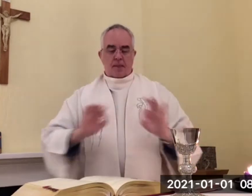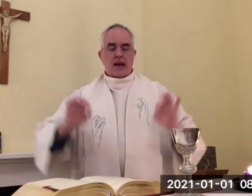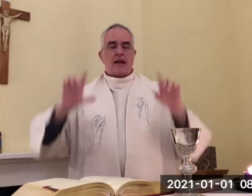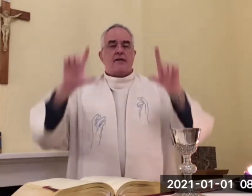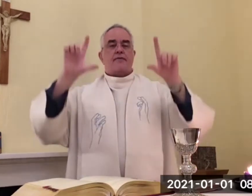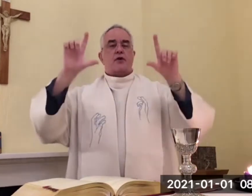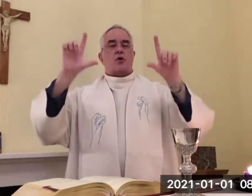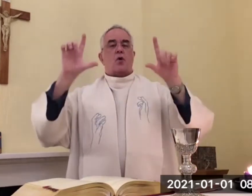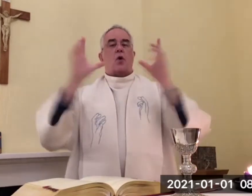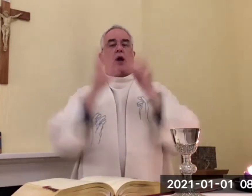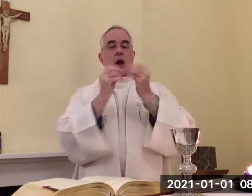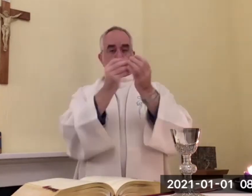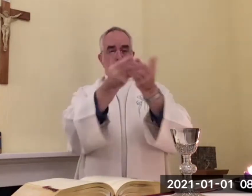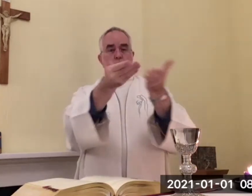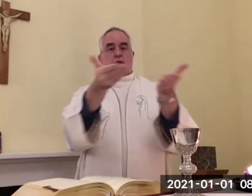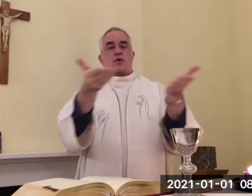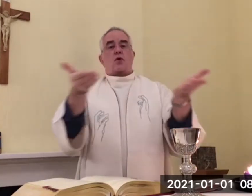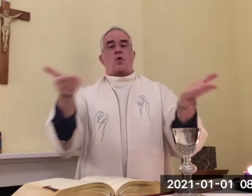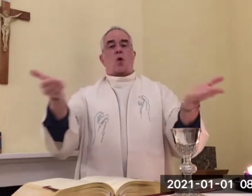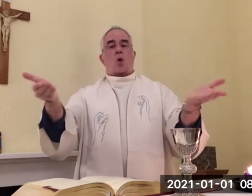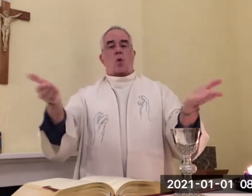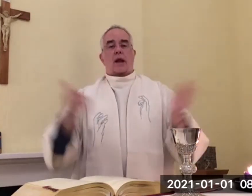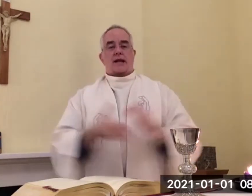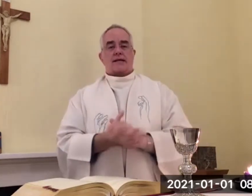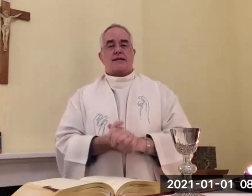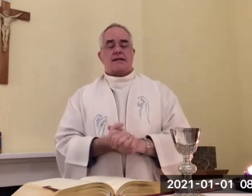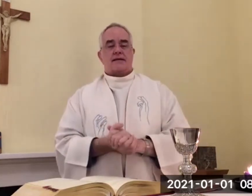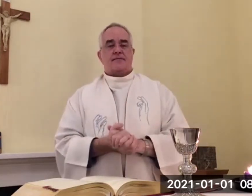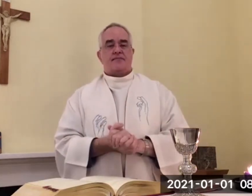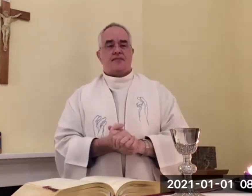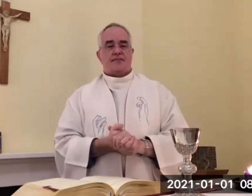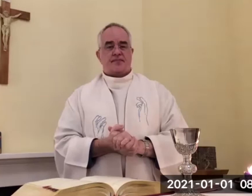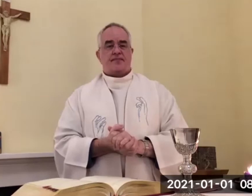Peace of the Lord be with you always.